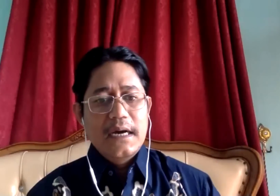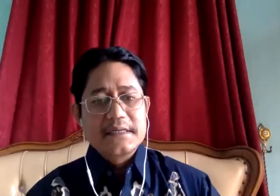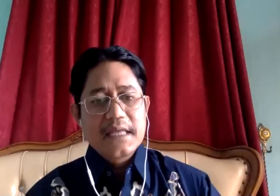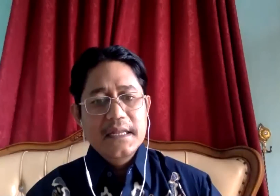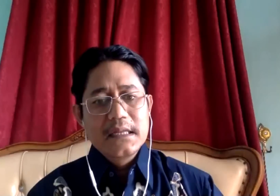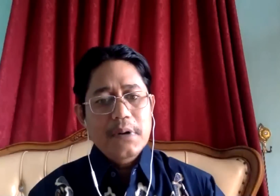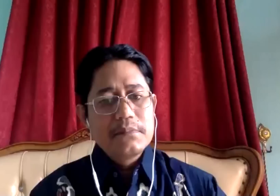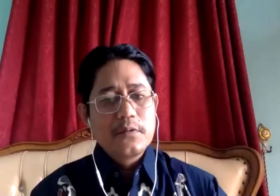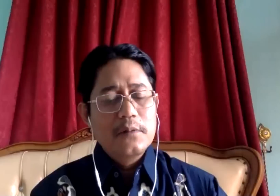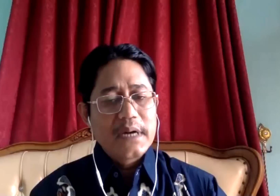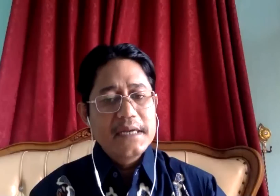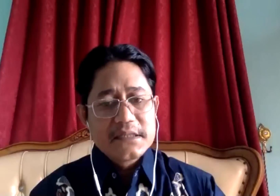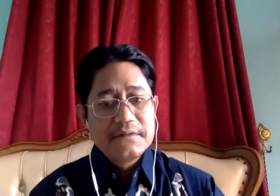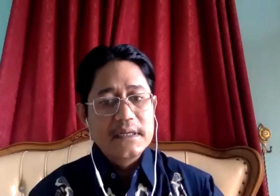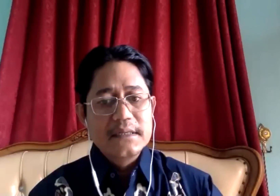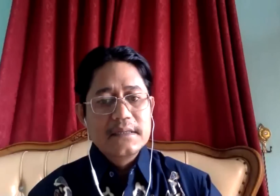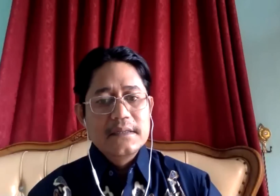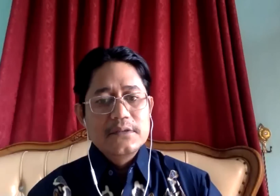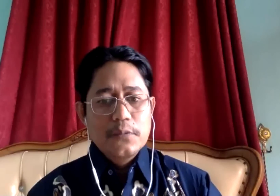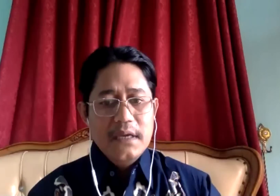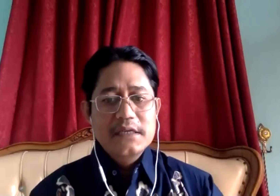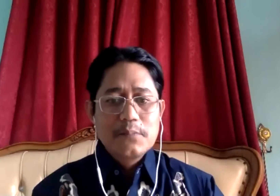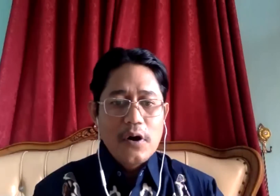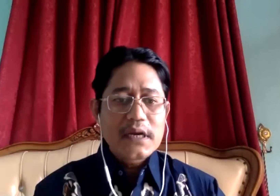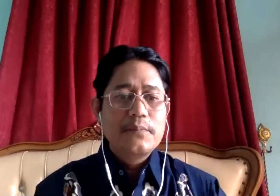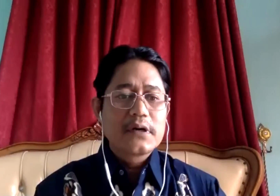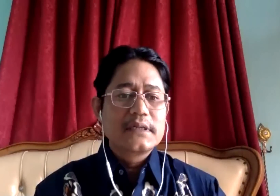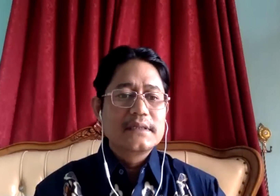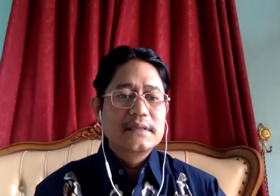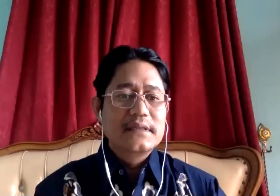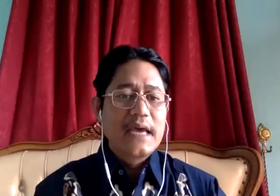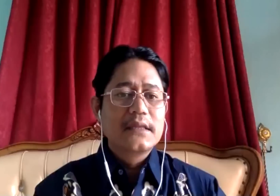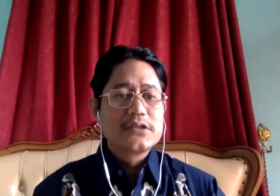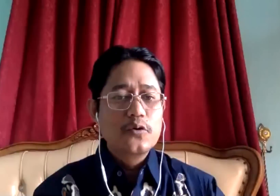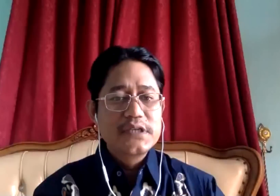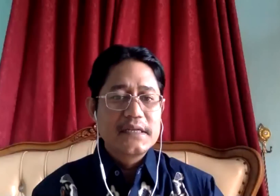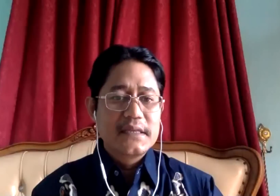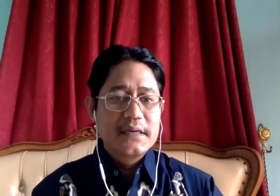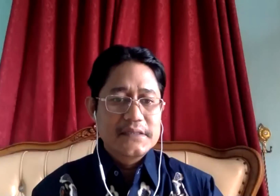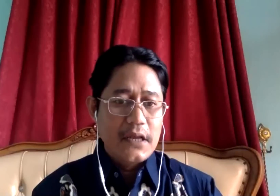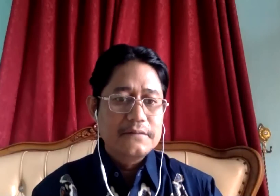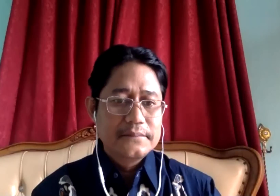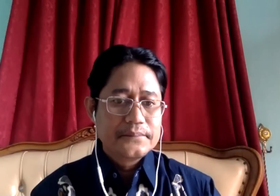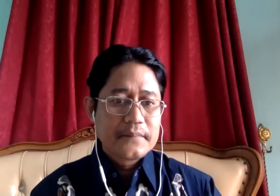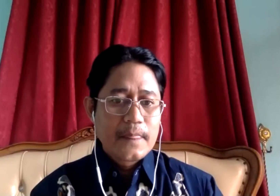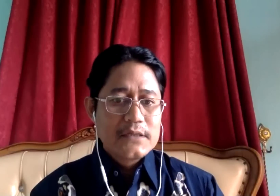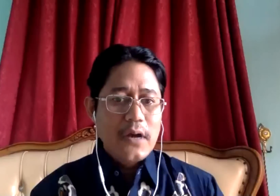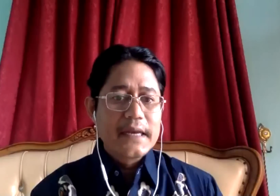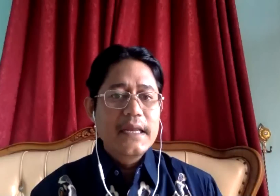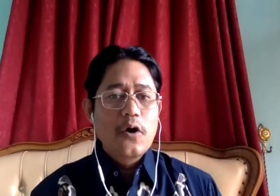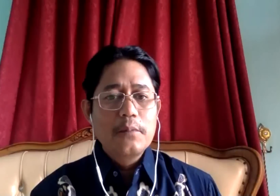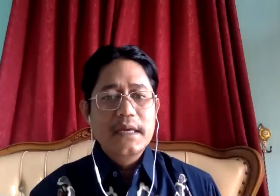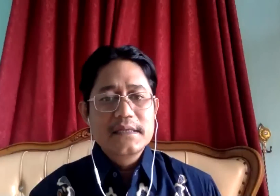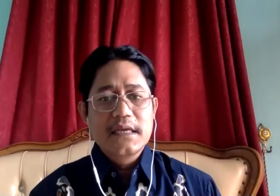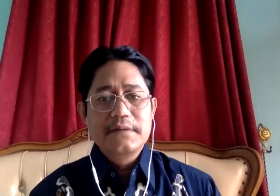Therefore, understanding the problem comprehensively to me is more important than the solution itself. So I